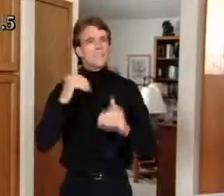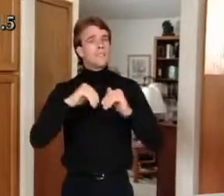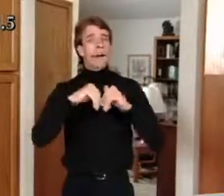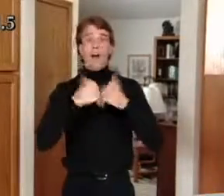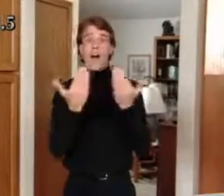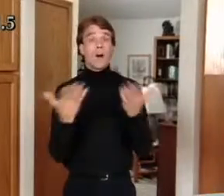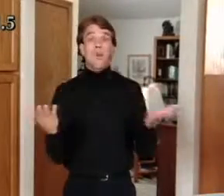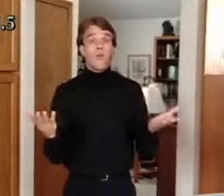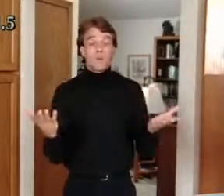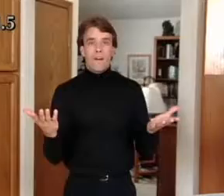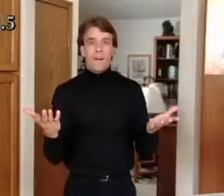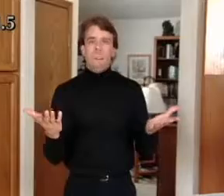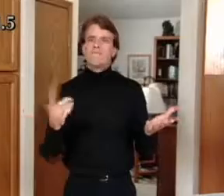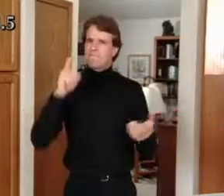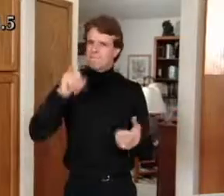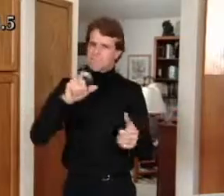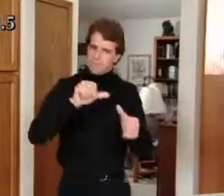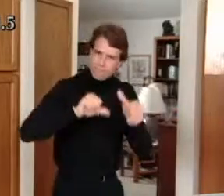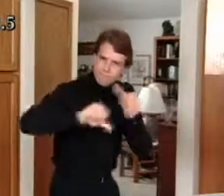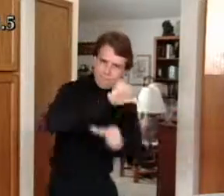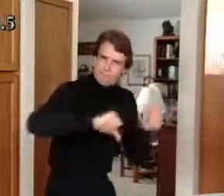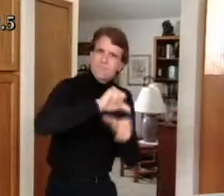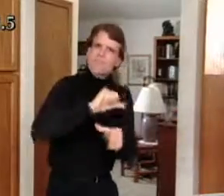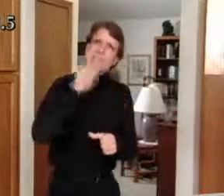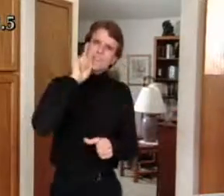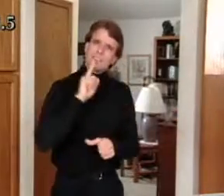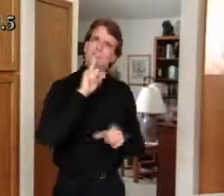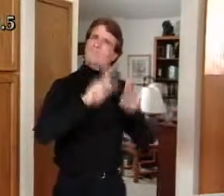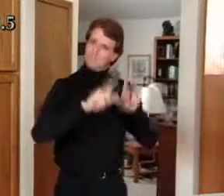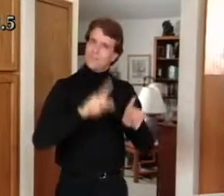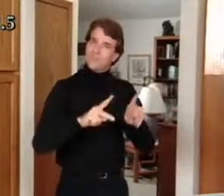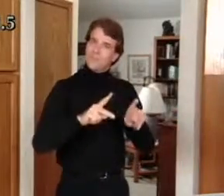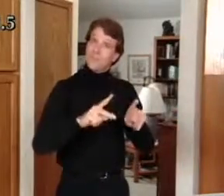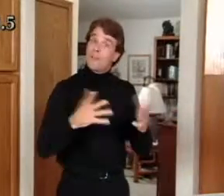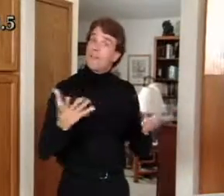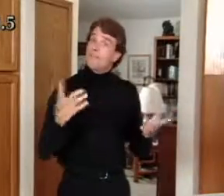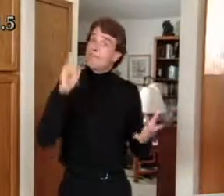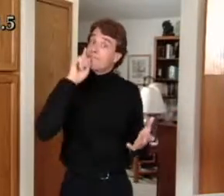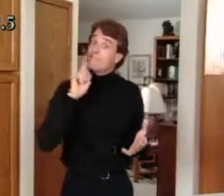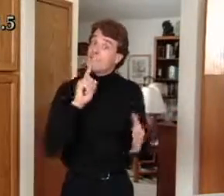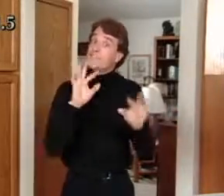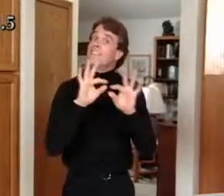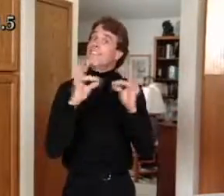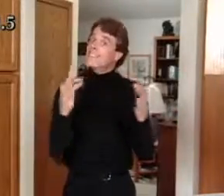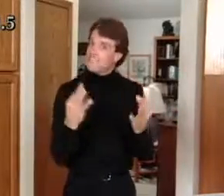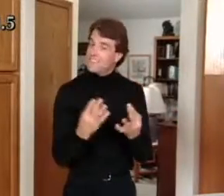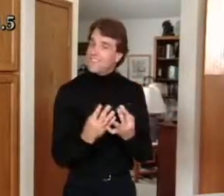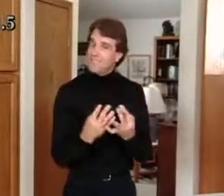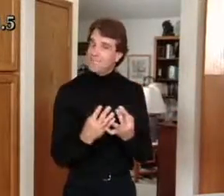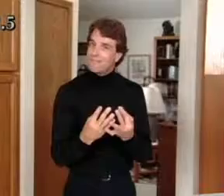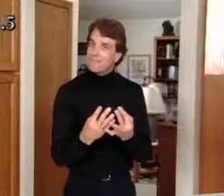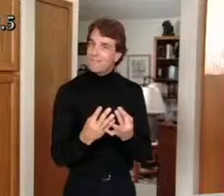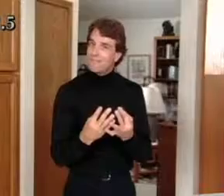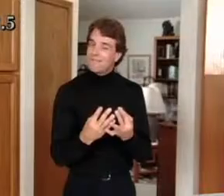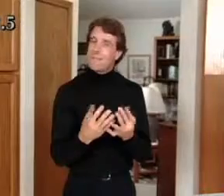Now, the best way to learn sign language is through interaction with deaf people, or in our case, a deaf